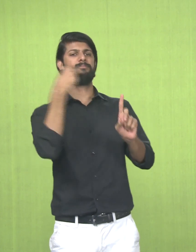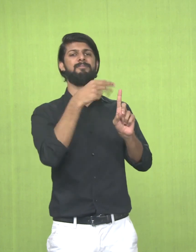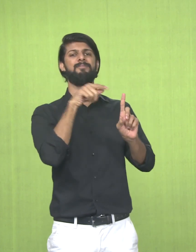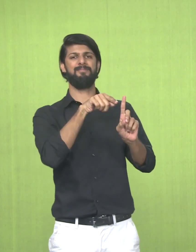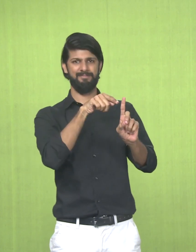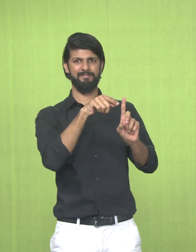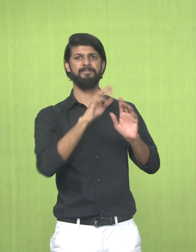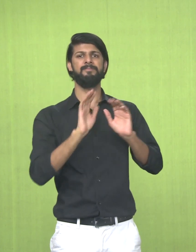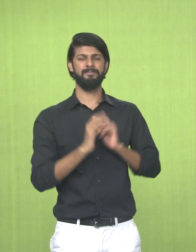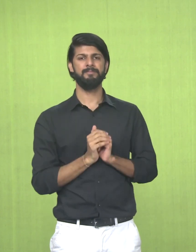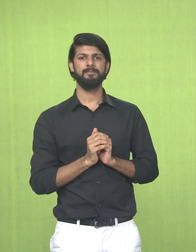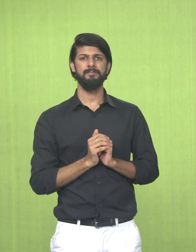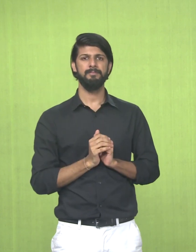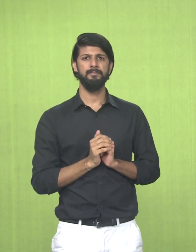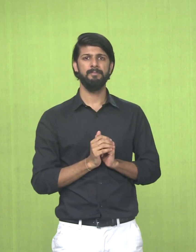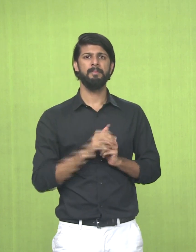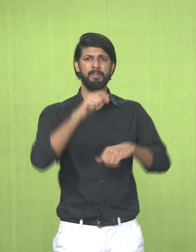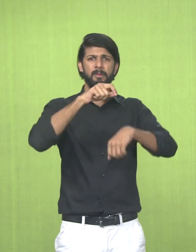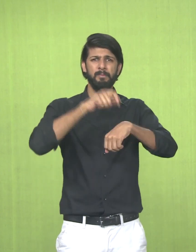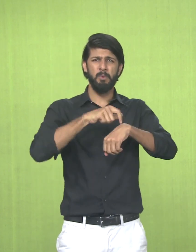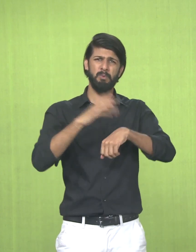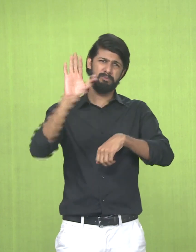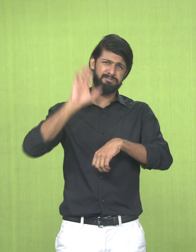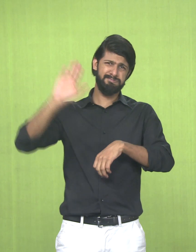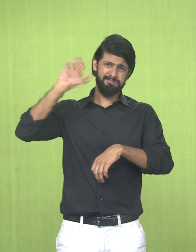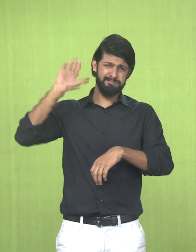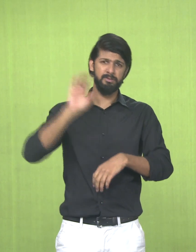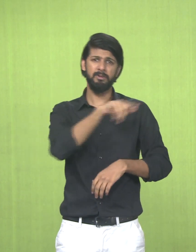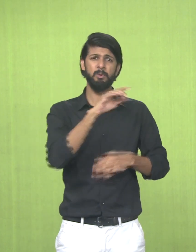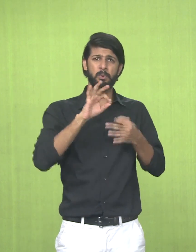And after his enlightenment, the locals gave him the name of Buddha.